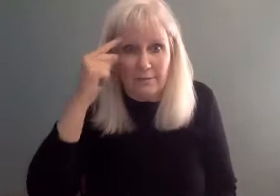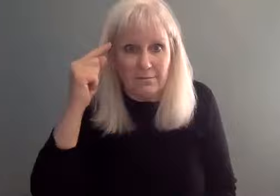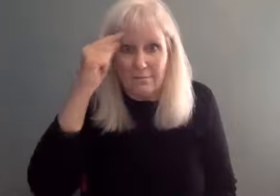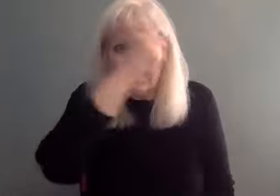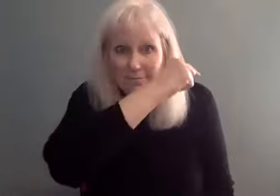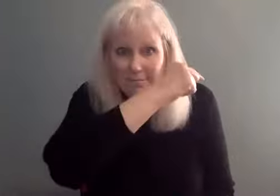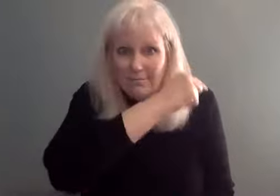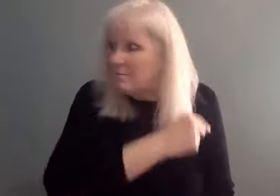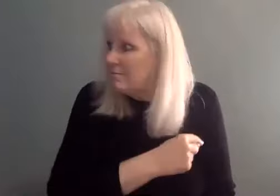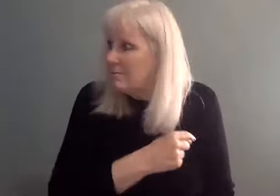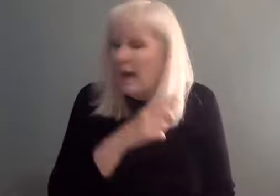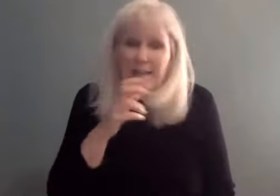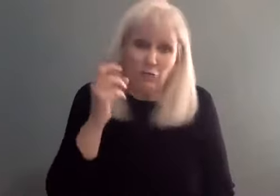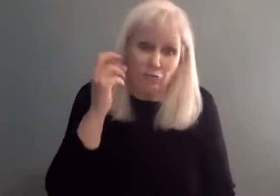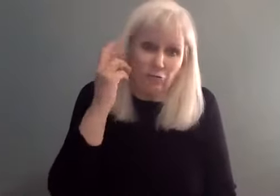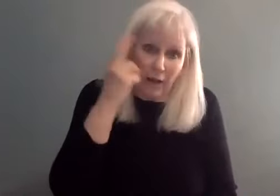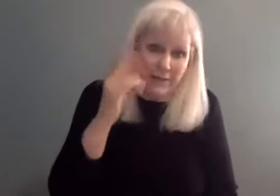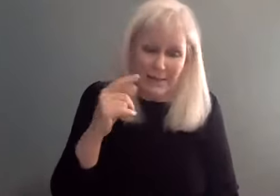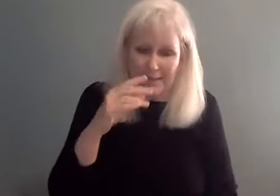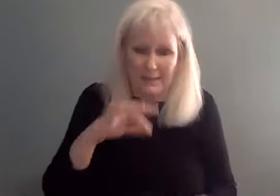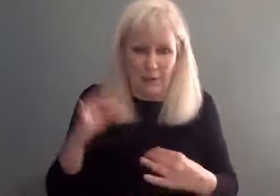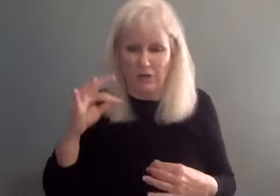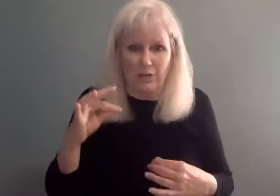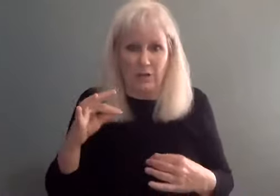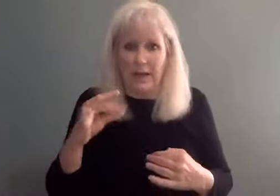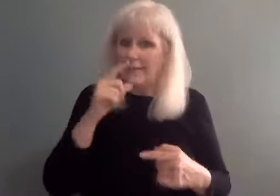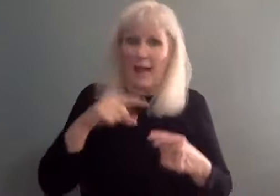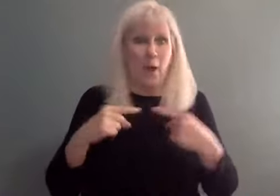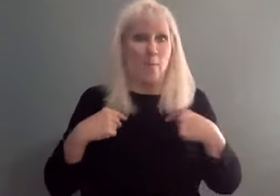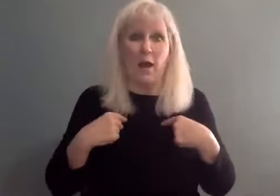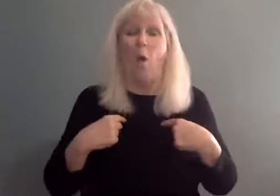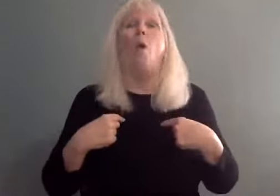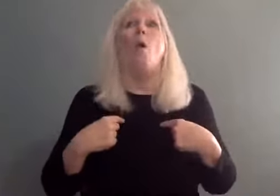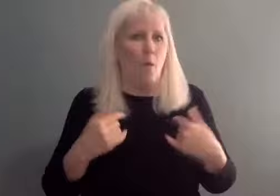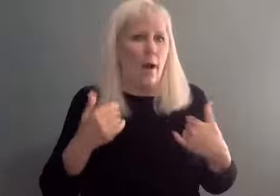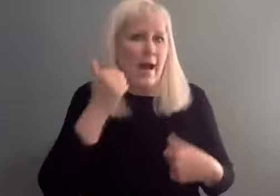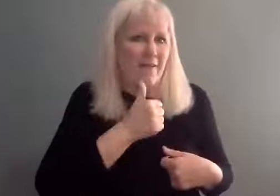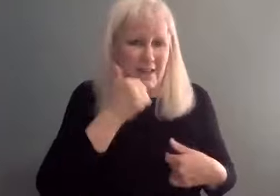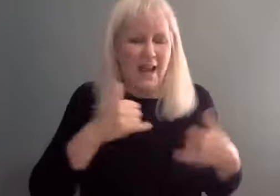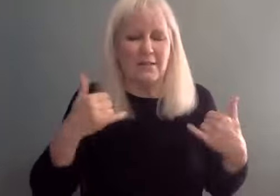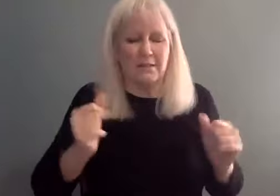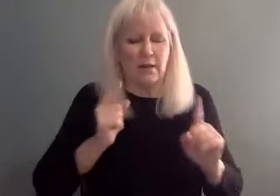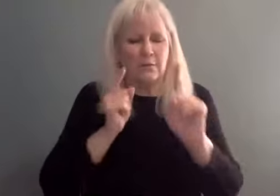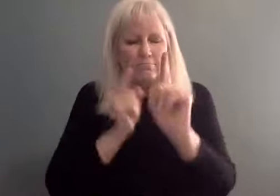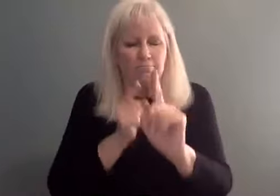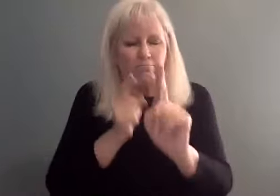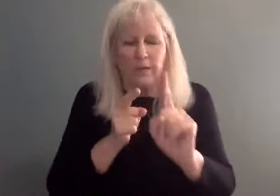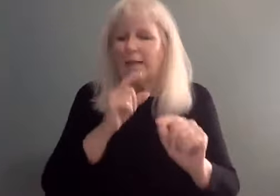thought, but it was not about me. And boy, I chase that. I chase it every day. It's not about me, because I have you. I get to be service